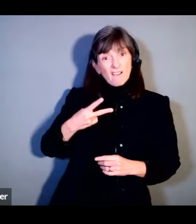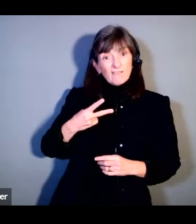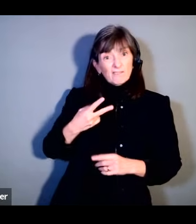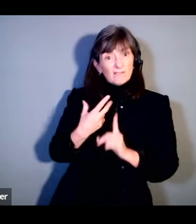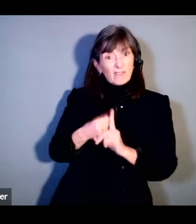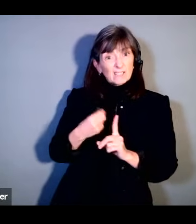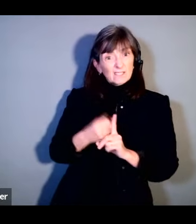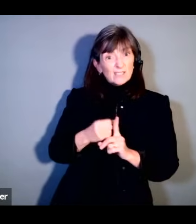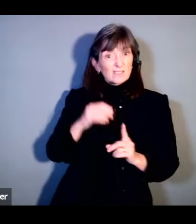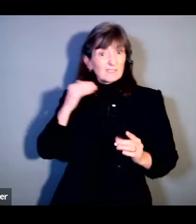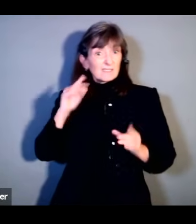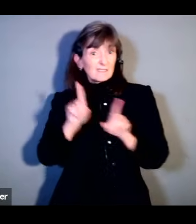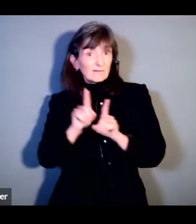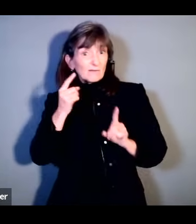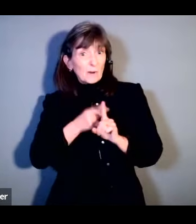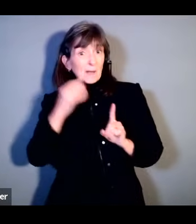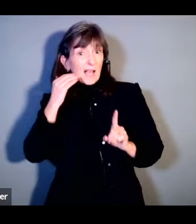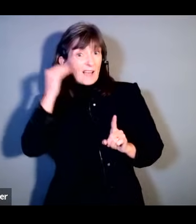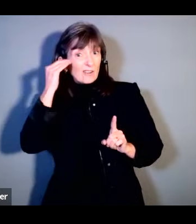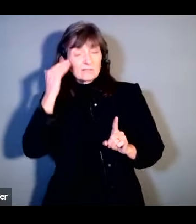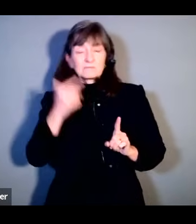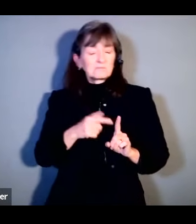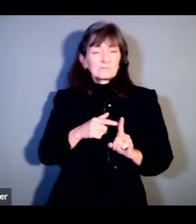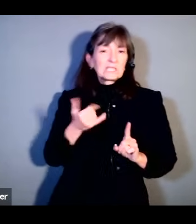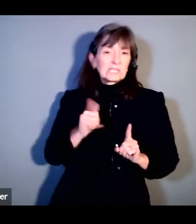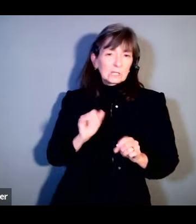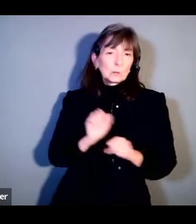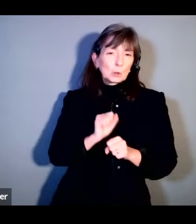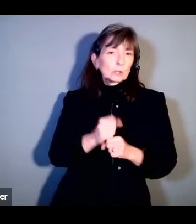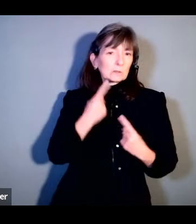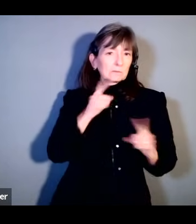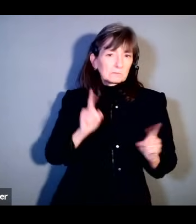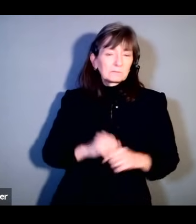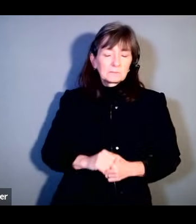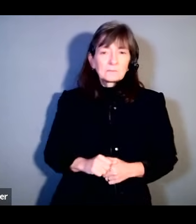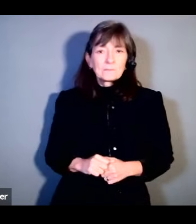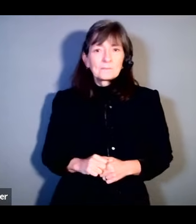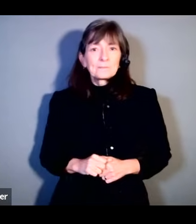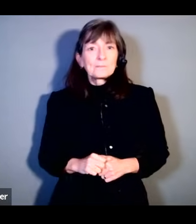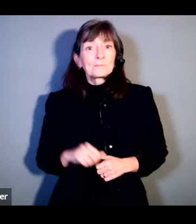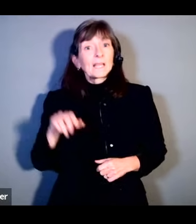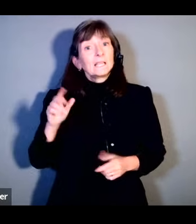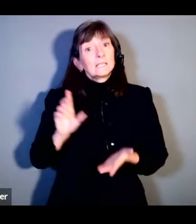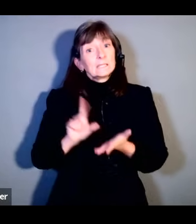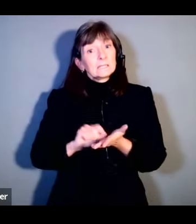Our next questions are from Peter Jackson with The Telegram. Please go ahead.